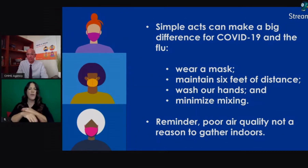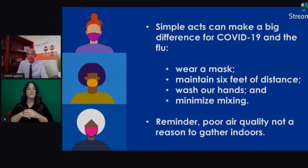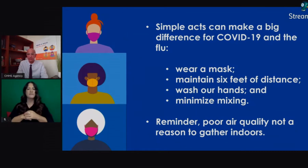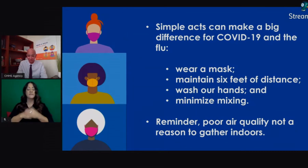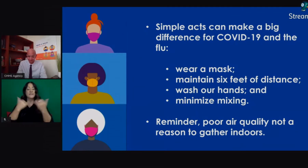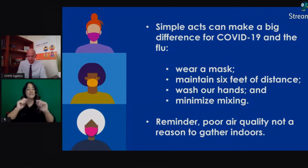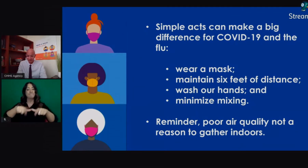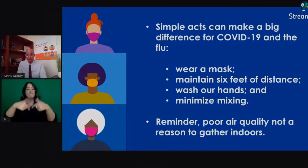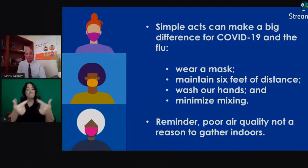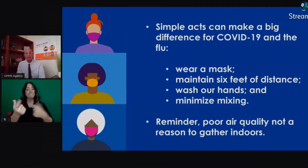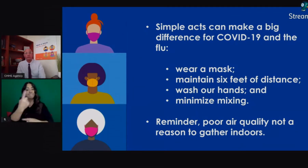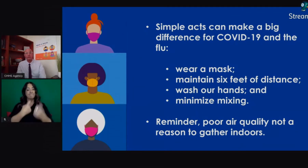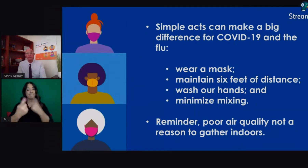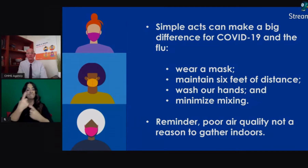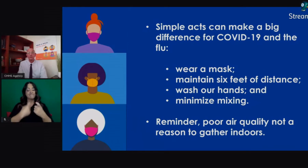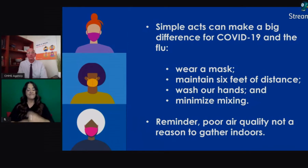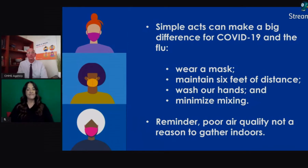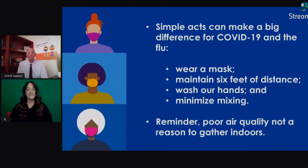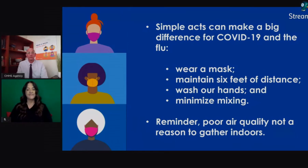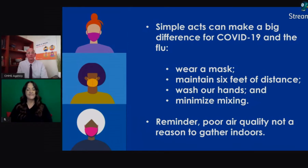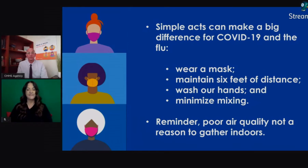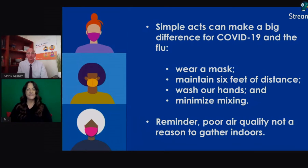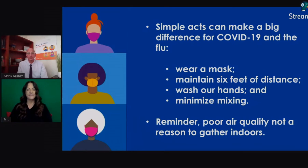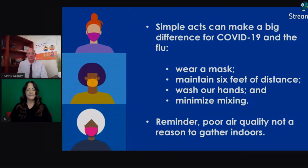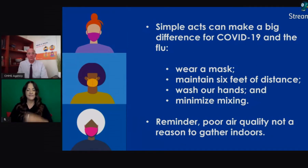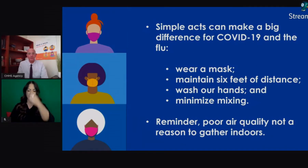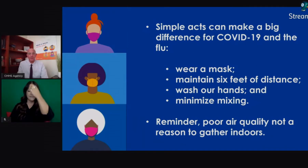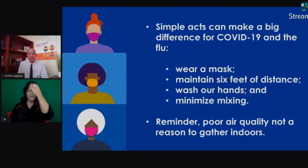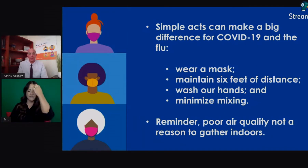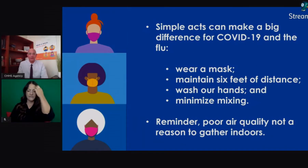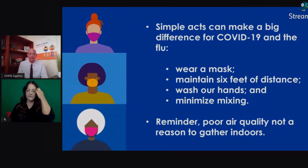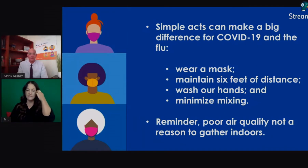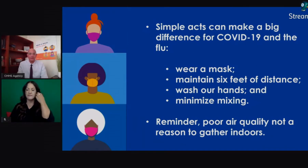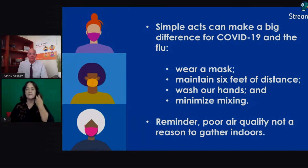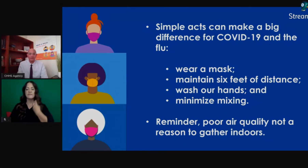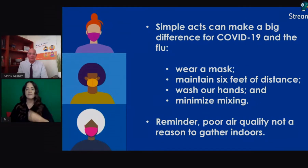take the first question sophia bolov back from nlb